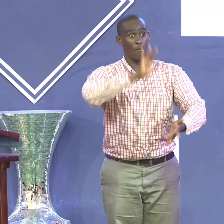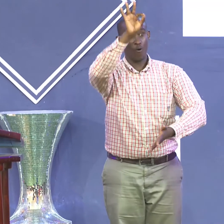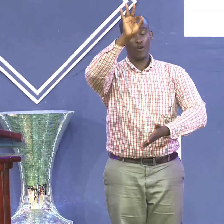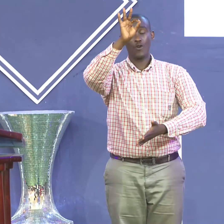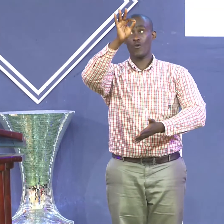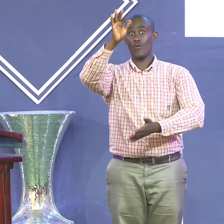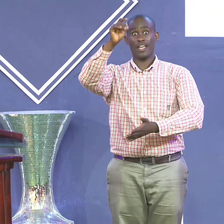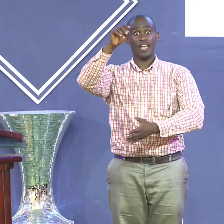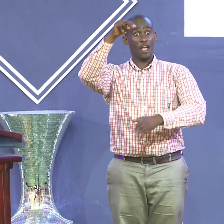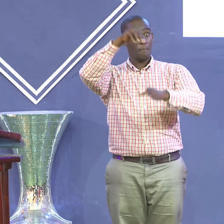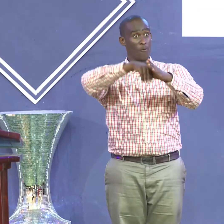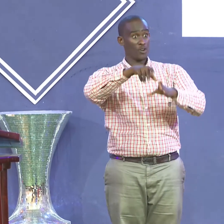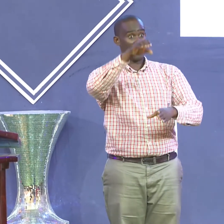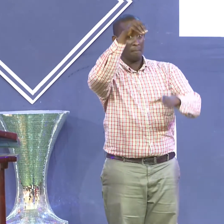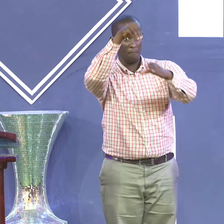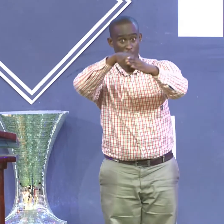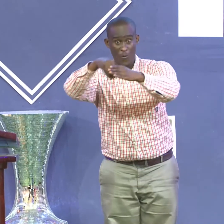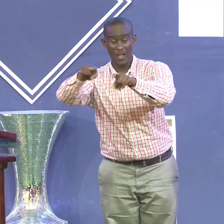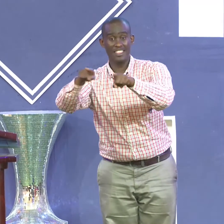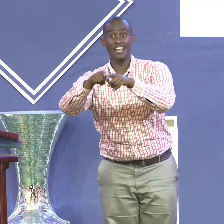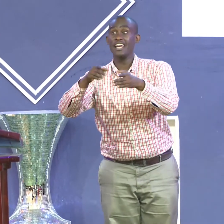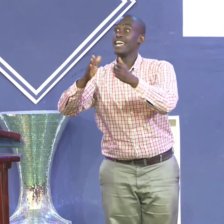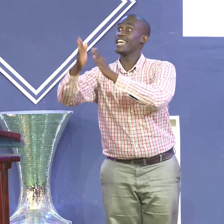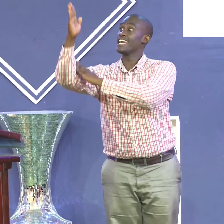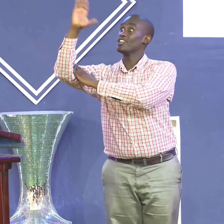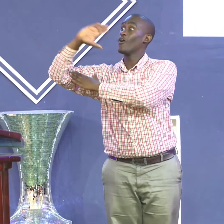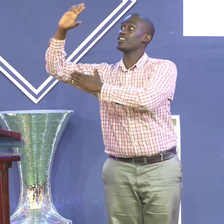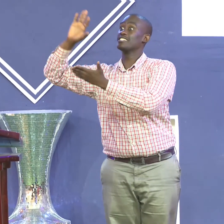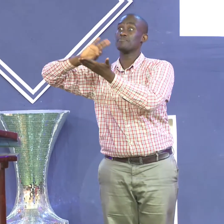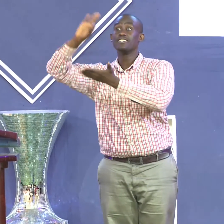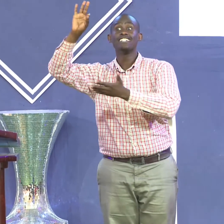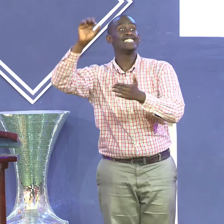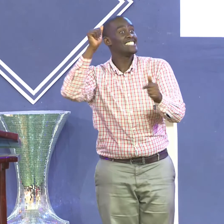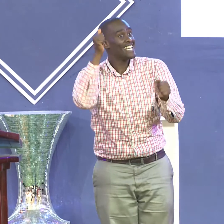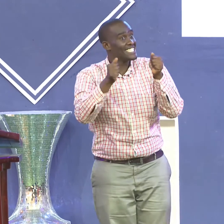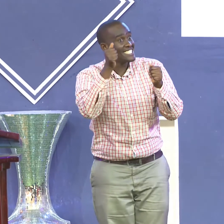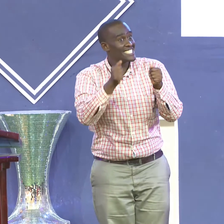us. His spirit is himself.